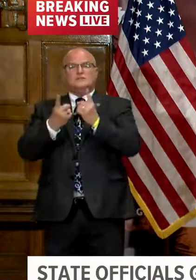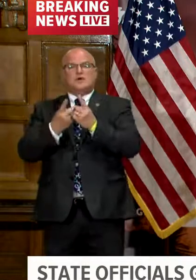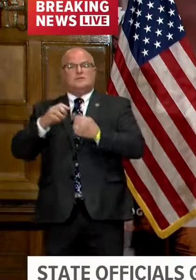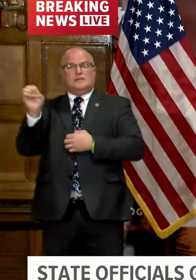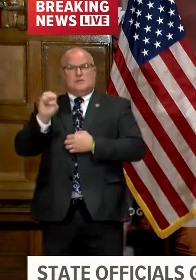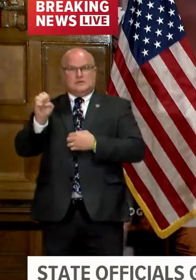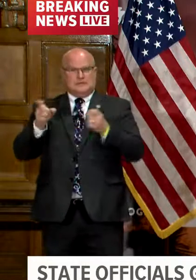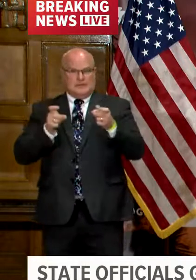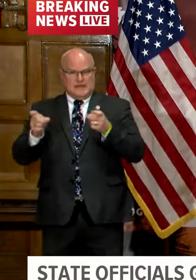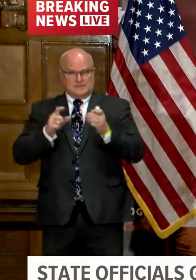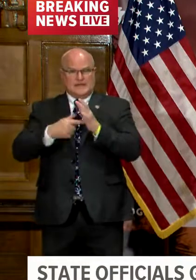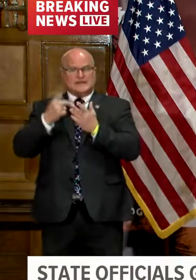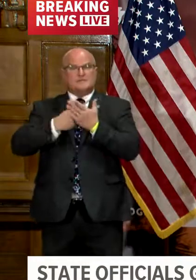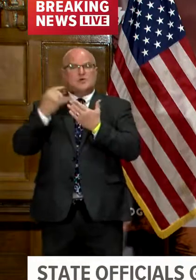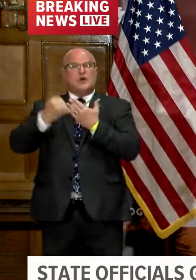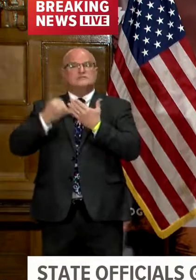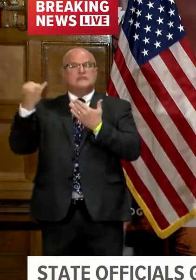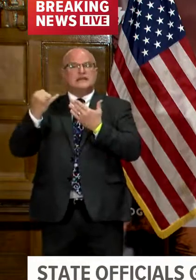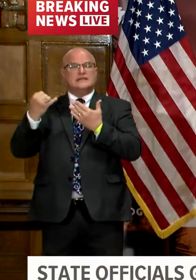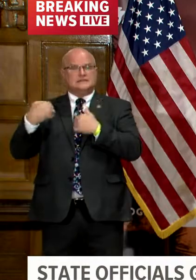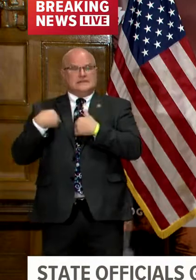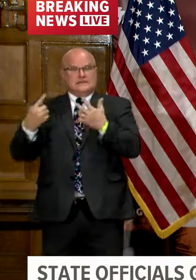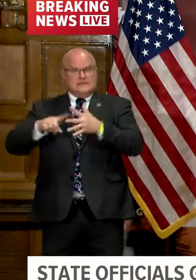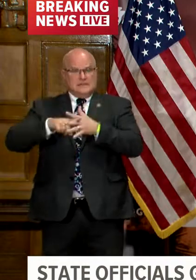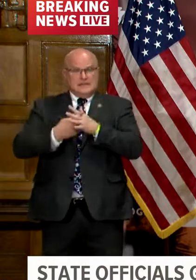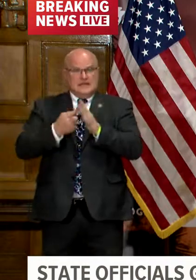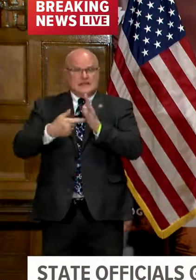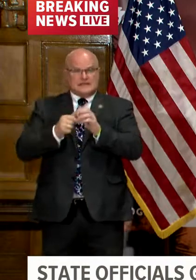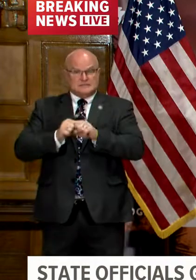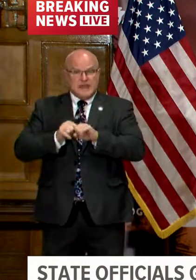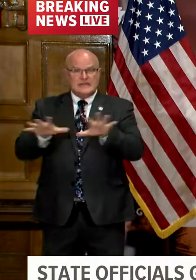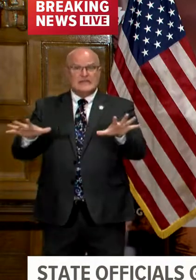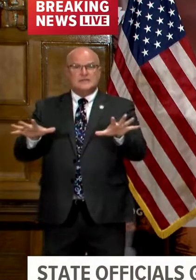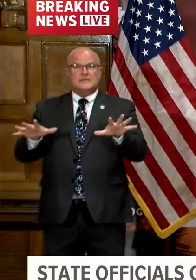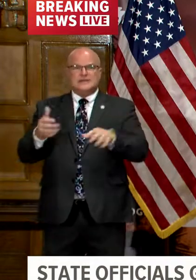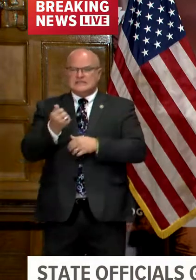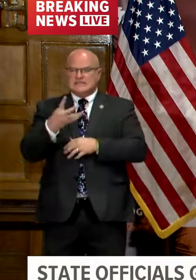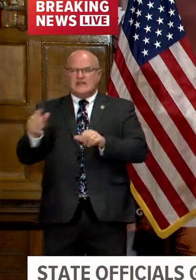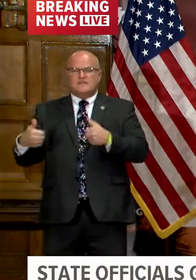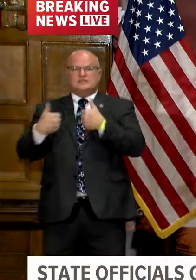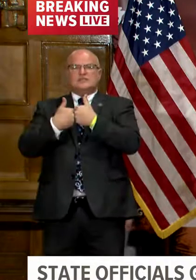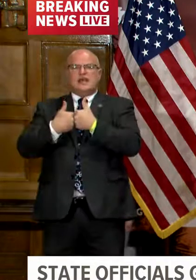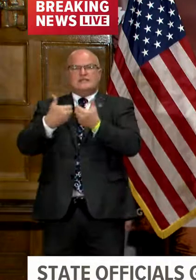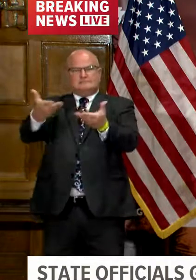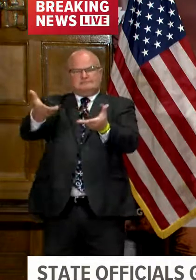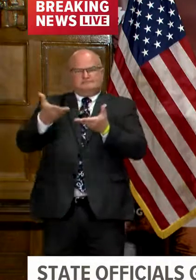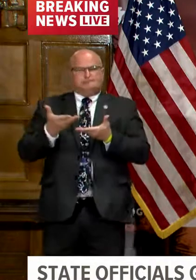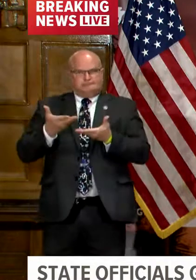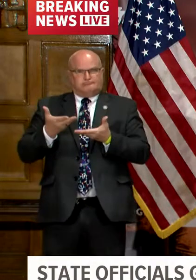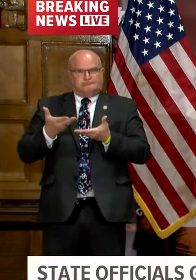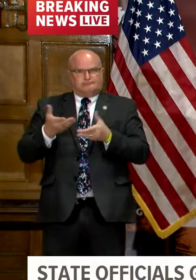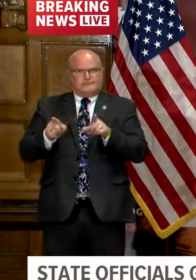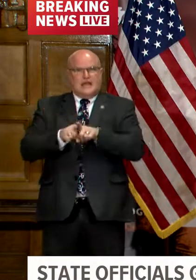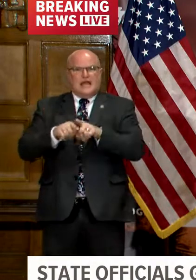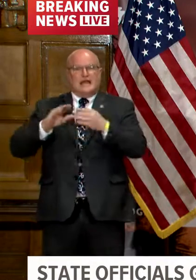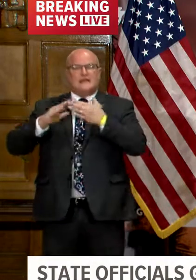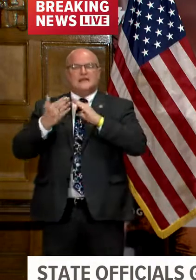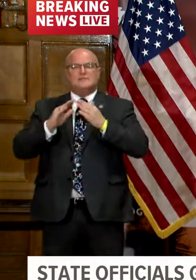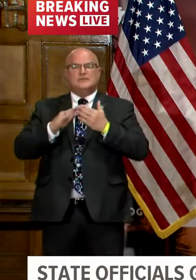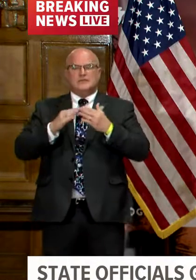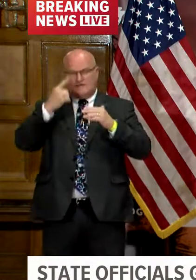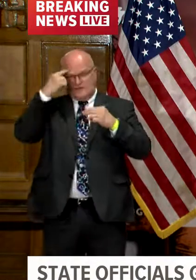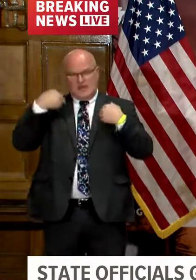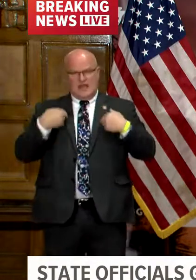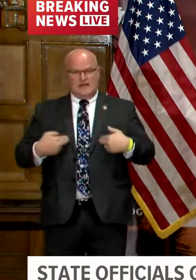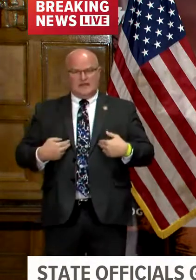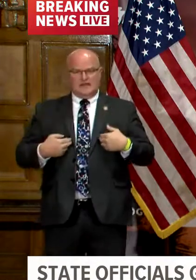project. Since the beginning of the pandemic, we've had several challenges present us as a healthcare community, whether it